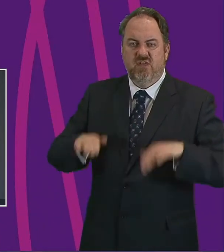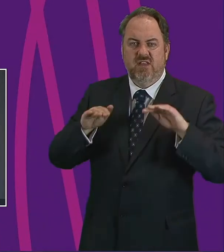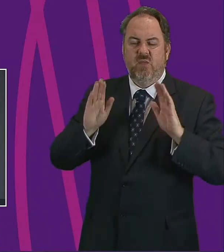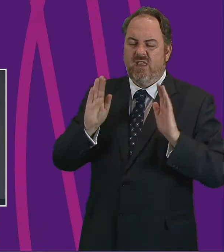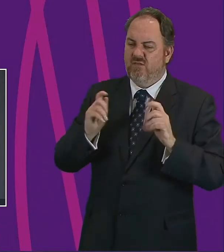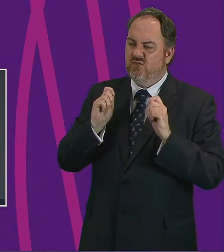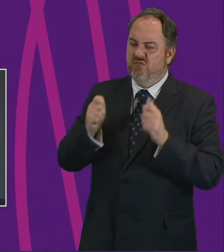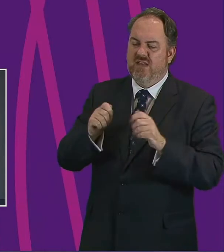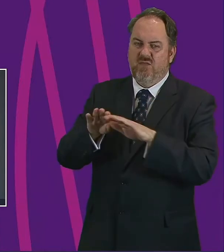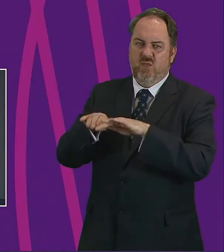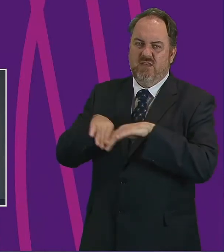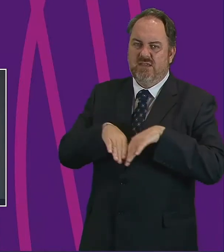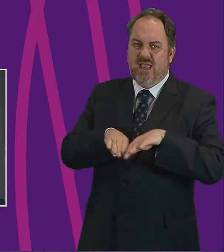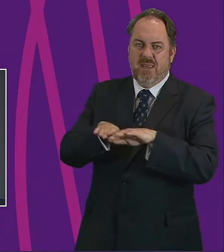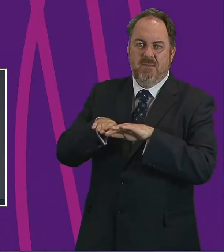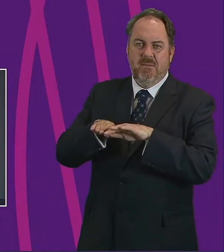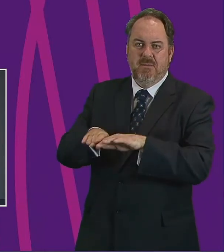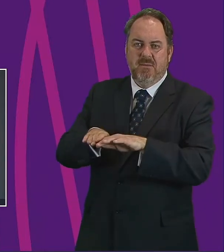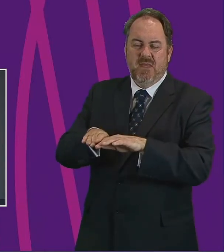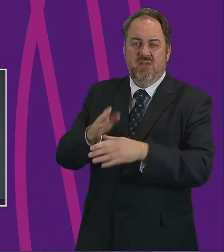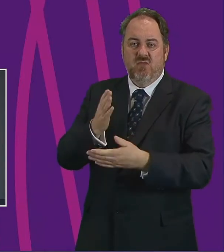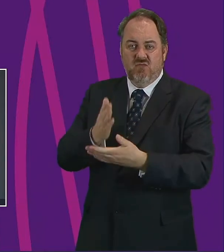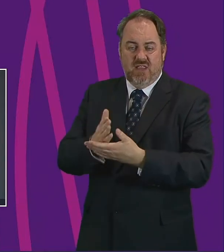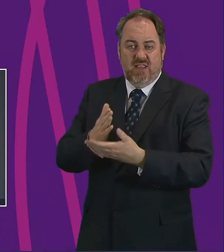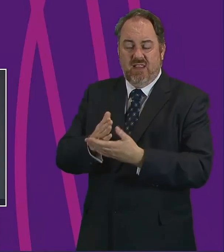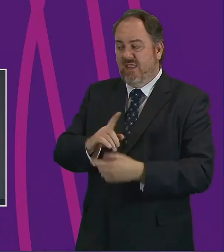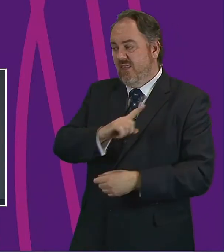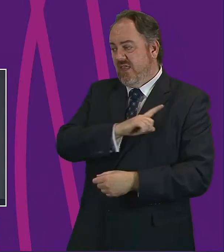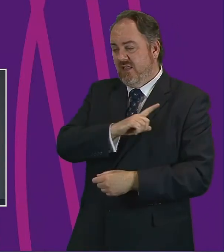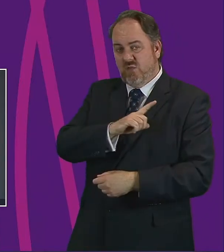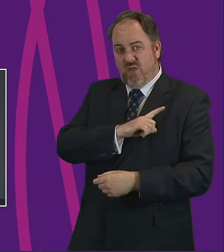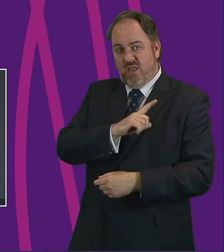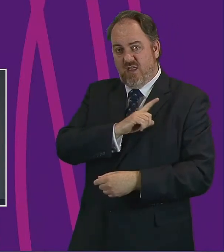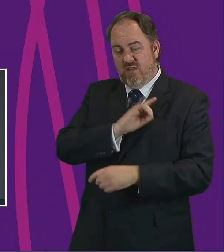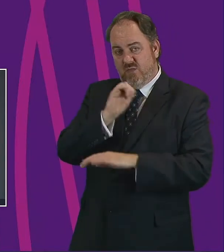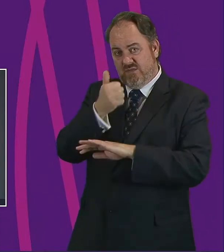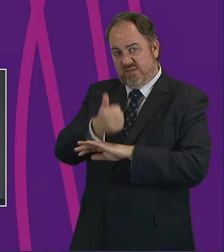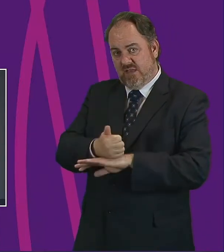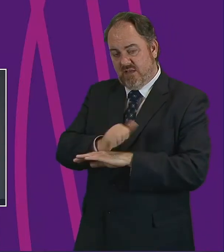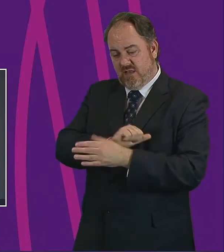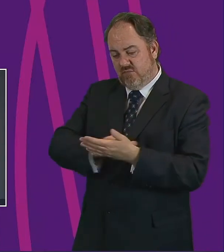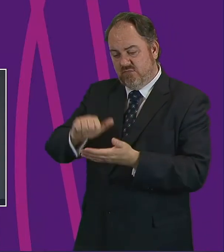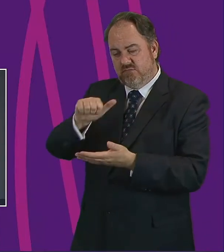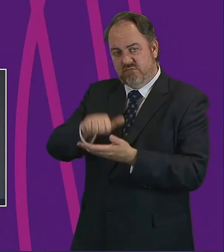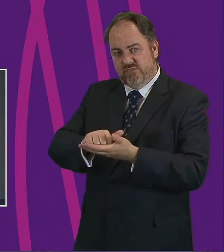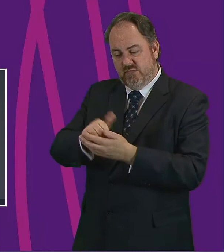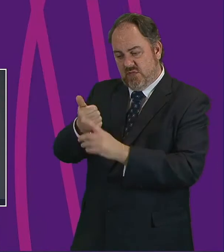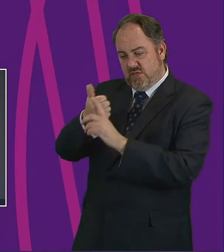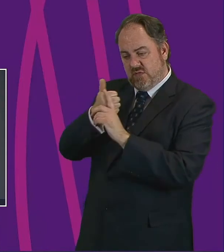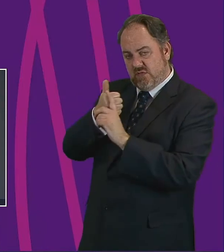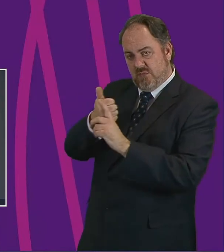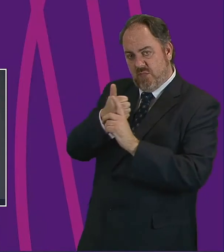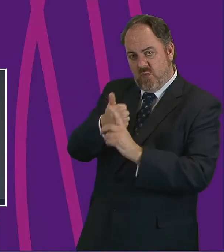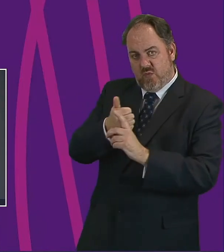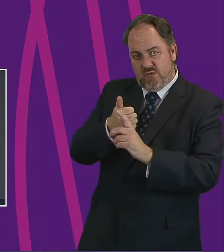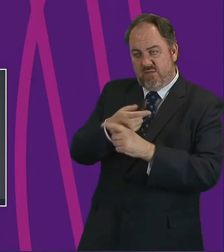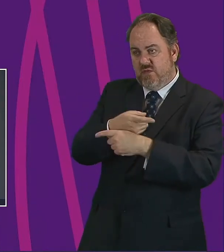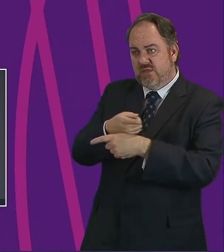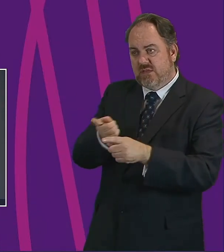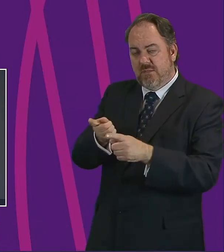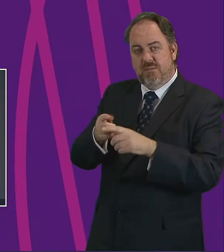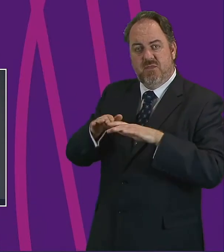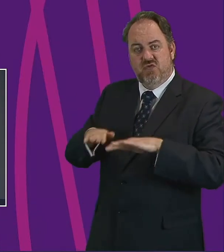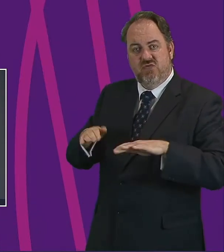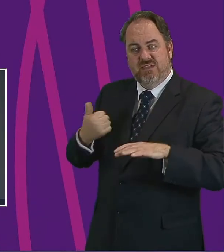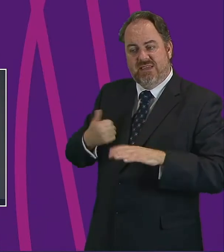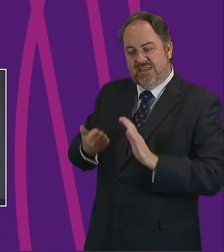basis. It's for that reason that we are putting in place the support that some young people may actually require to enable them to have